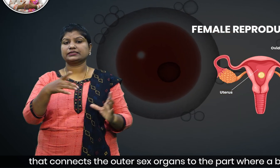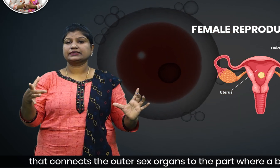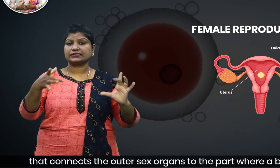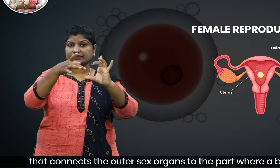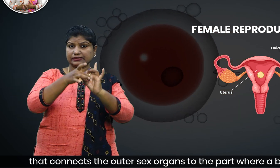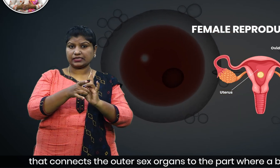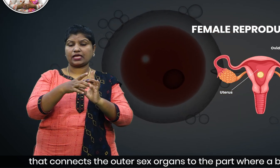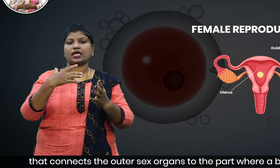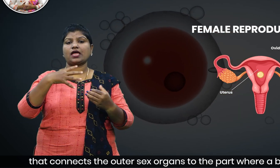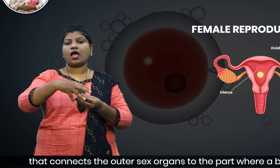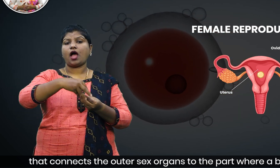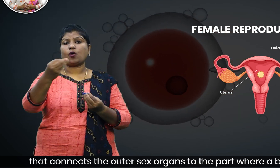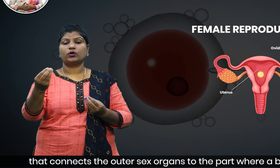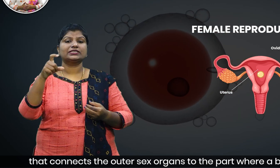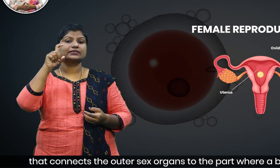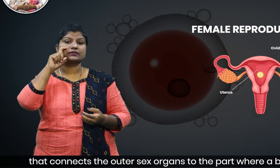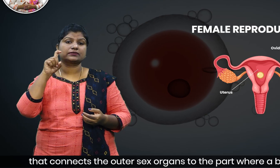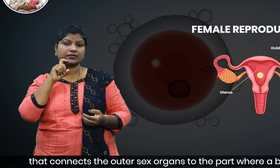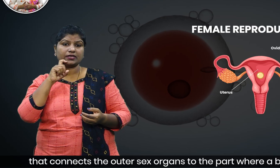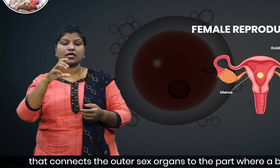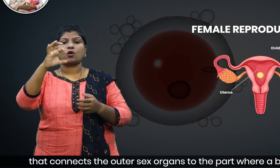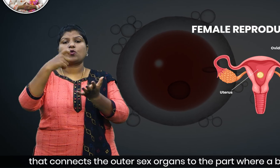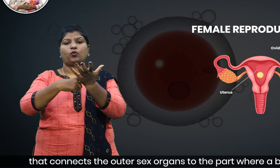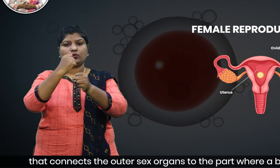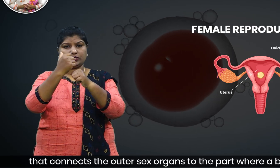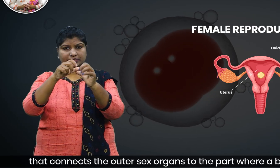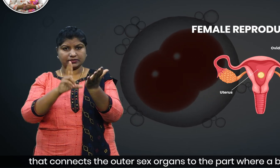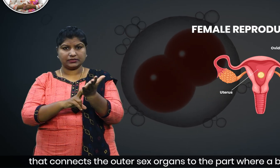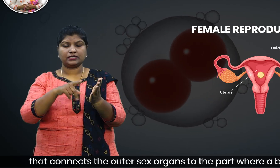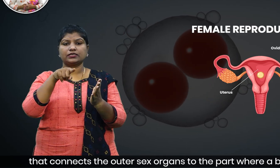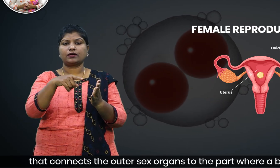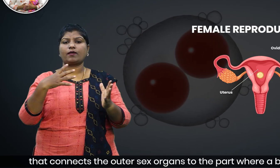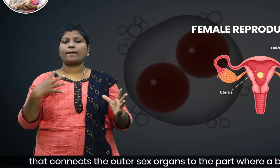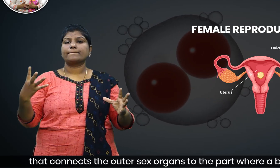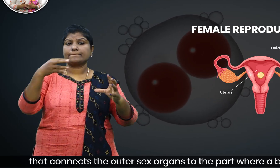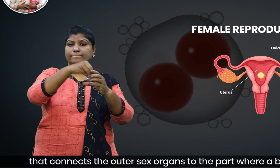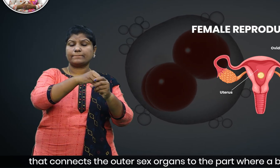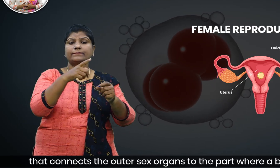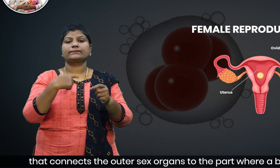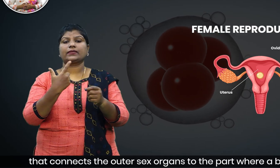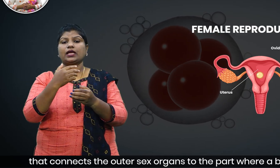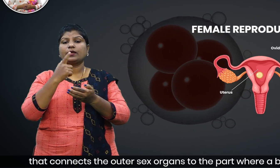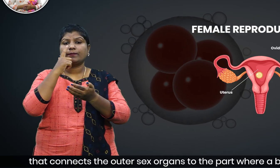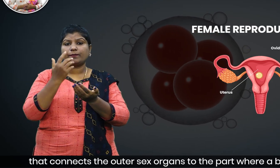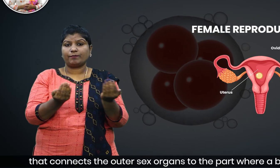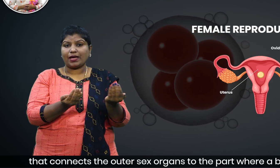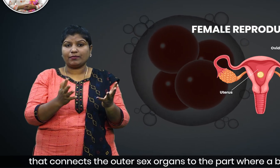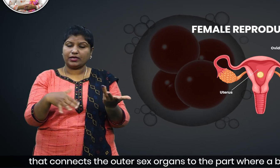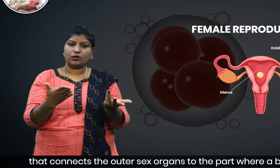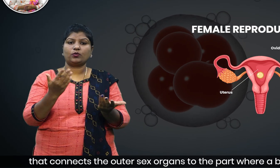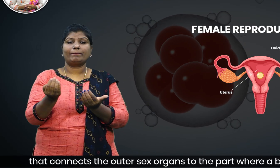the outer sex organs to the part where a baby grows or with